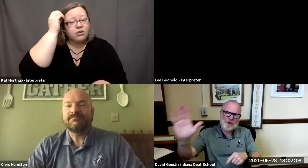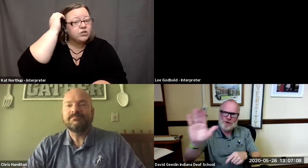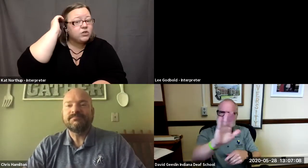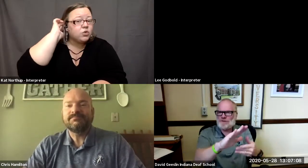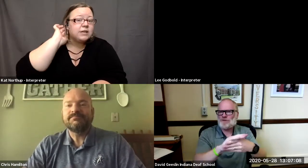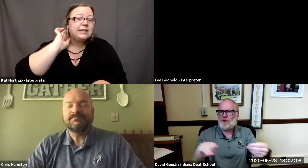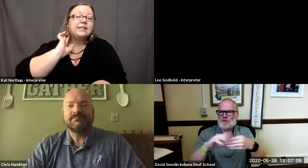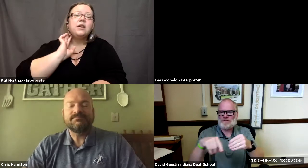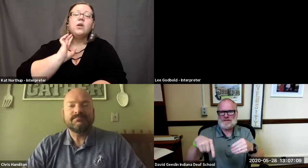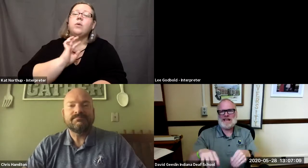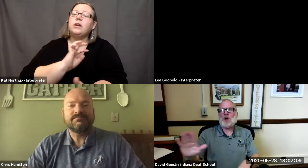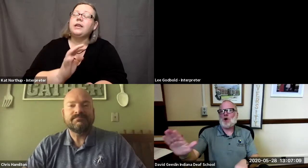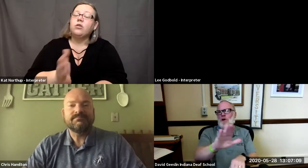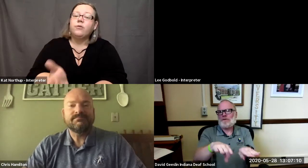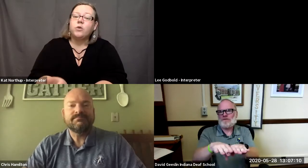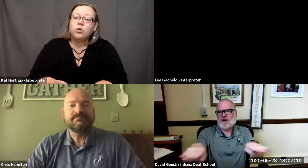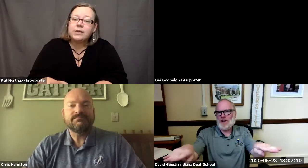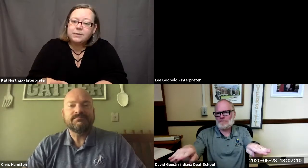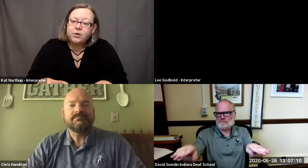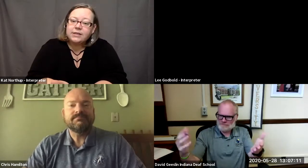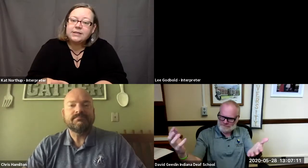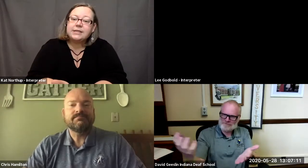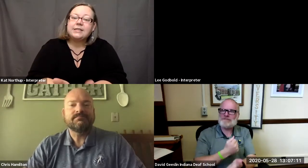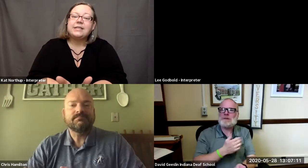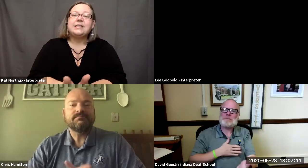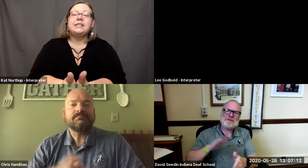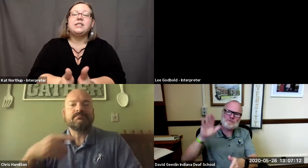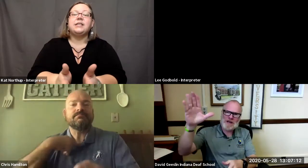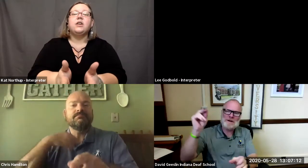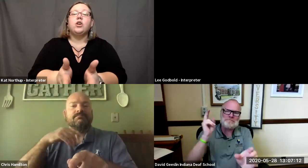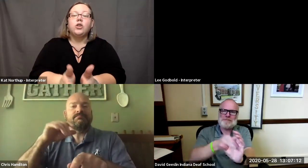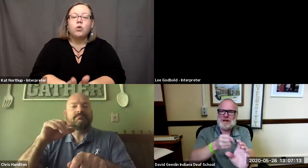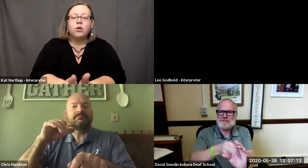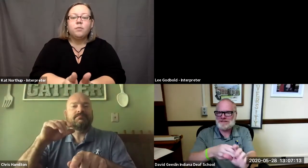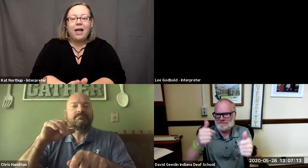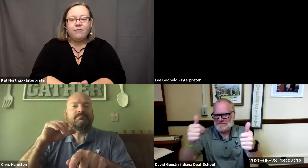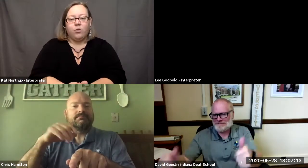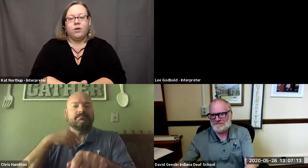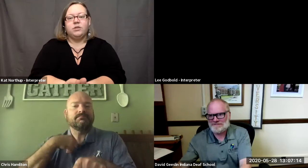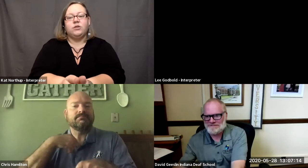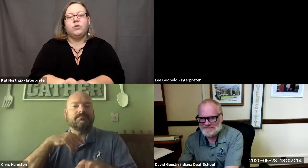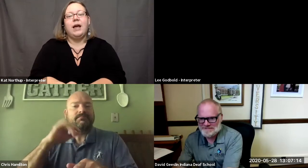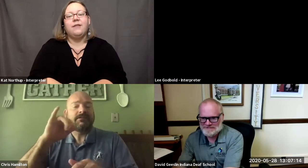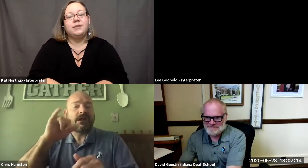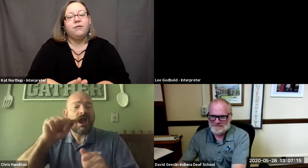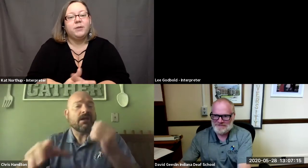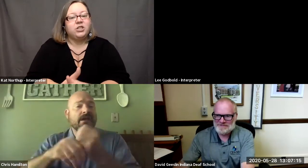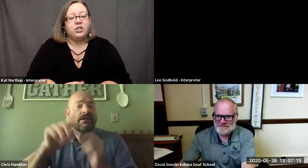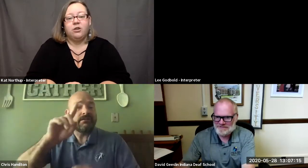your stories. We want to hear from your experiences. This is your platform to have some information sharing.